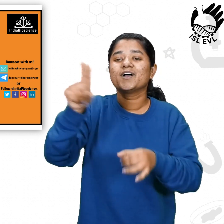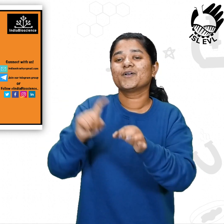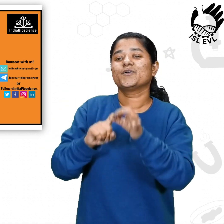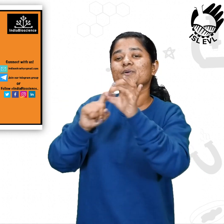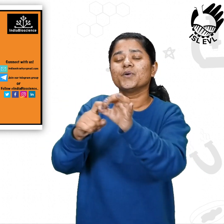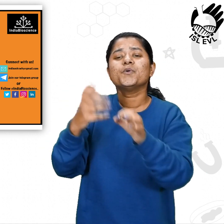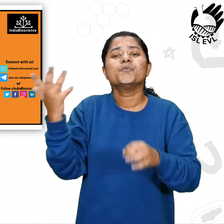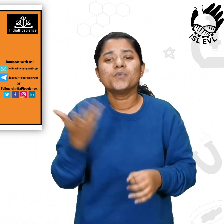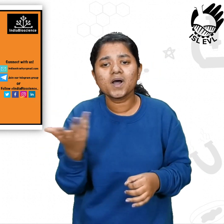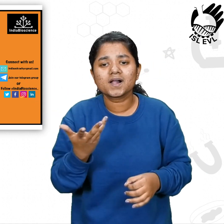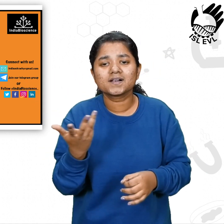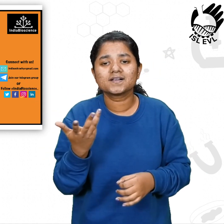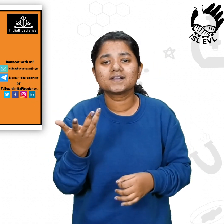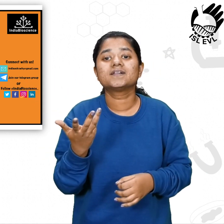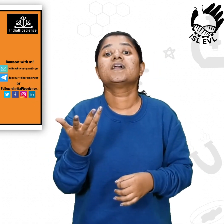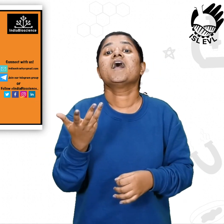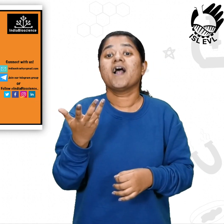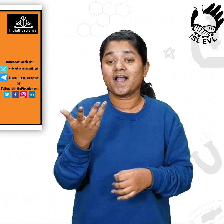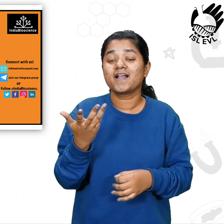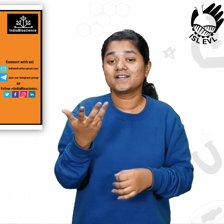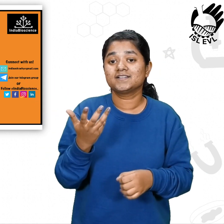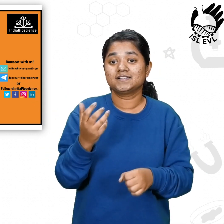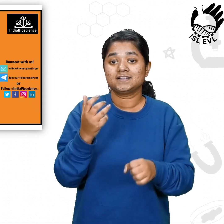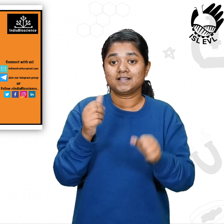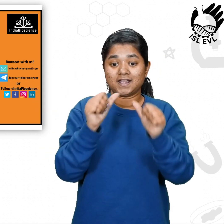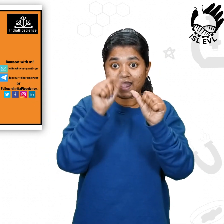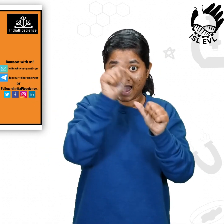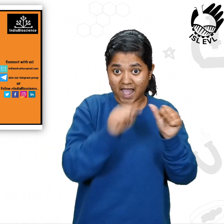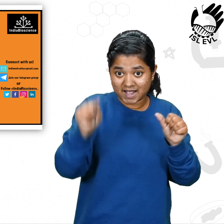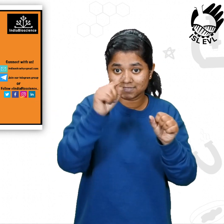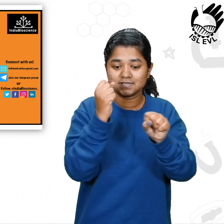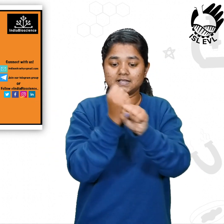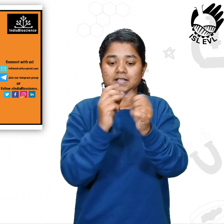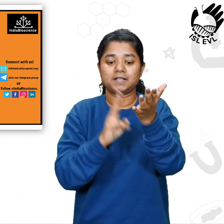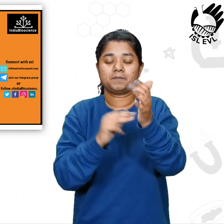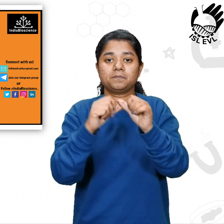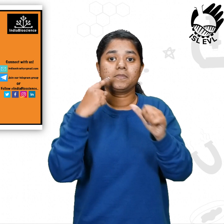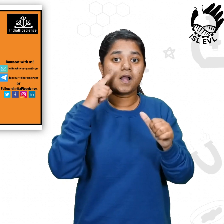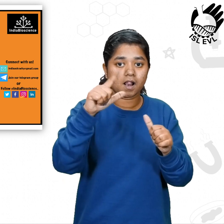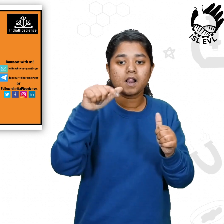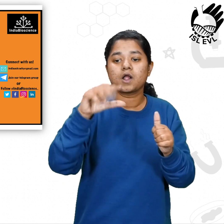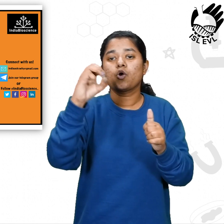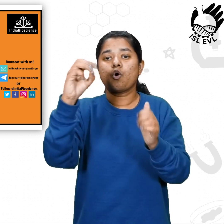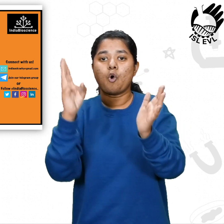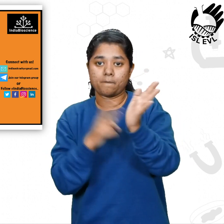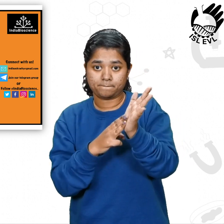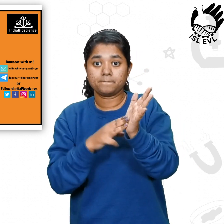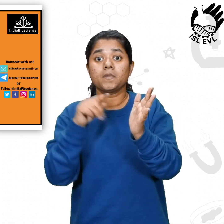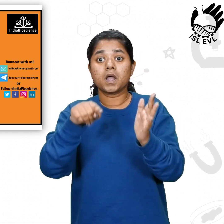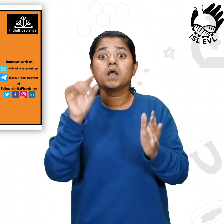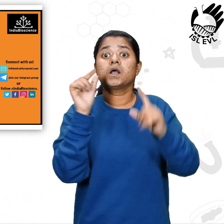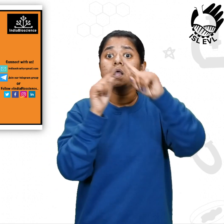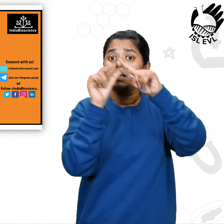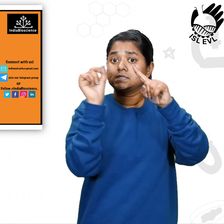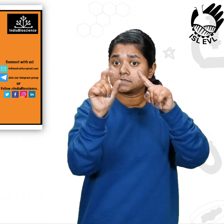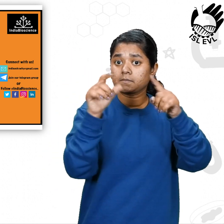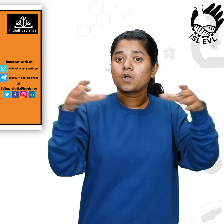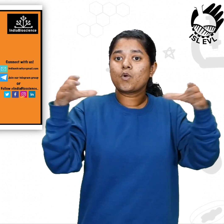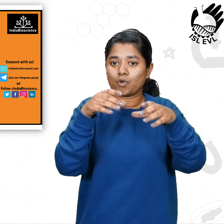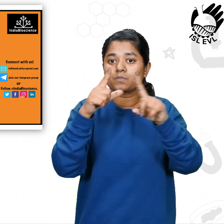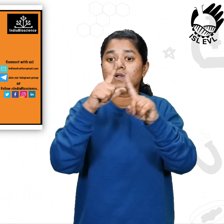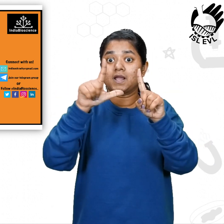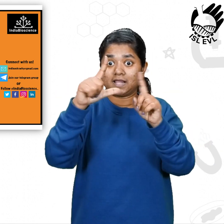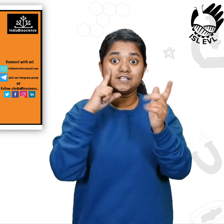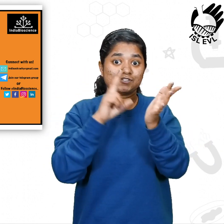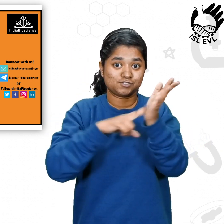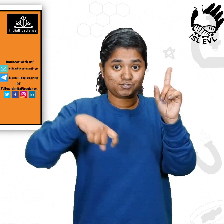indiaaskswhy@gmail.com. Or if you would like to directly talk to us, join the fun on our Telegram group. Again, the link for it is in the show notes. And